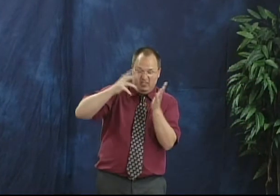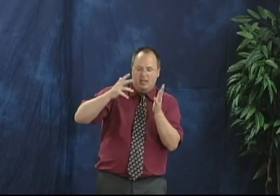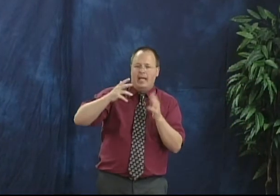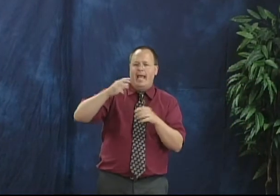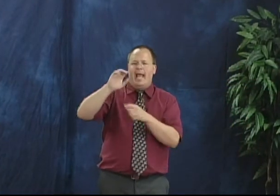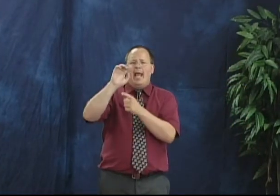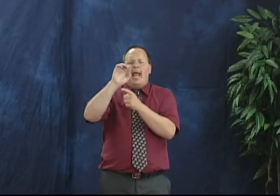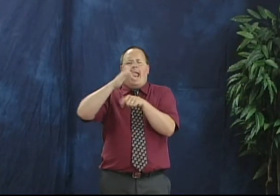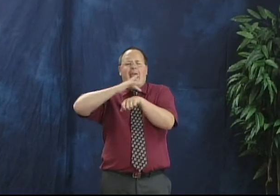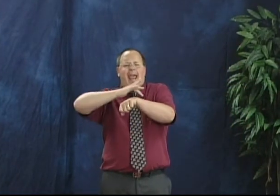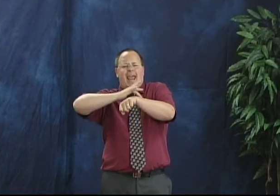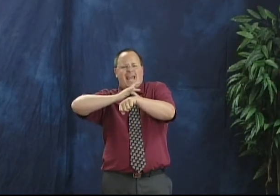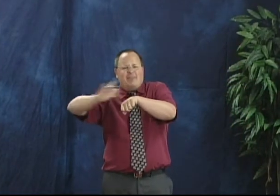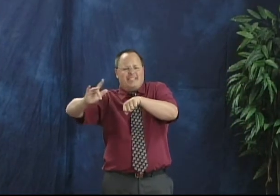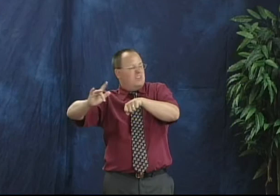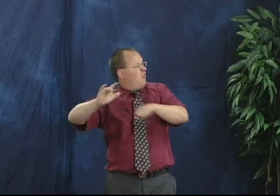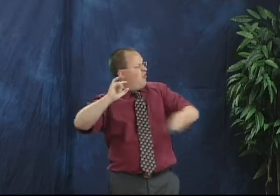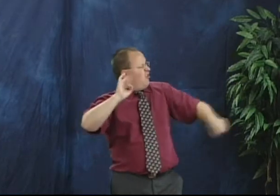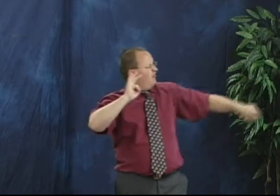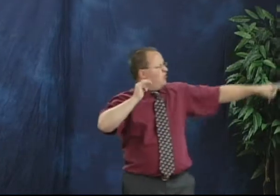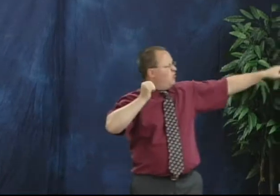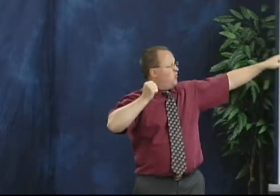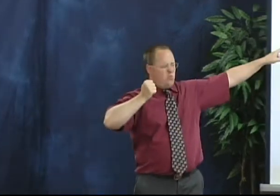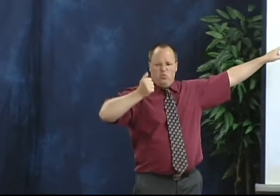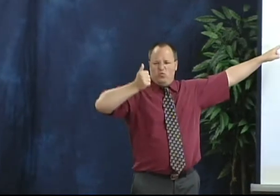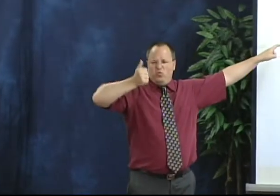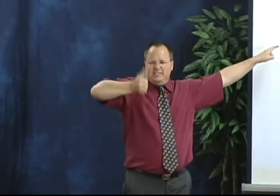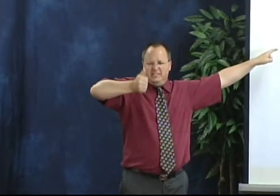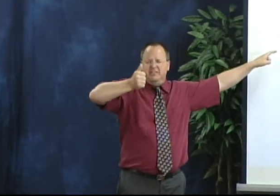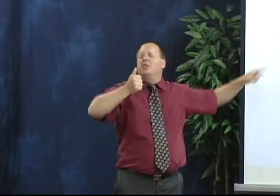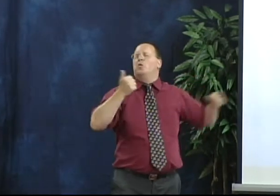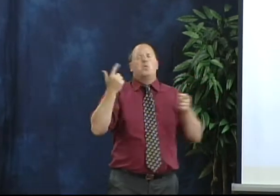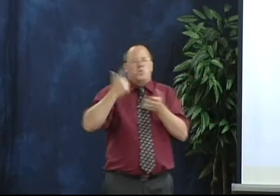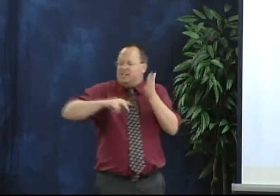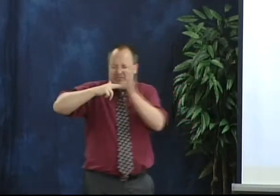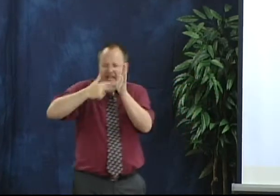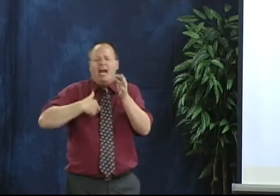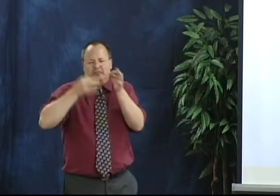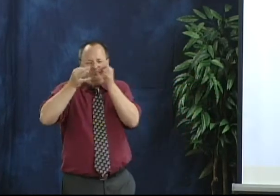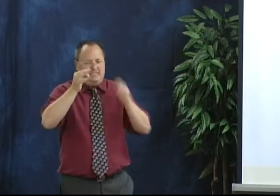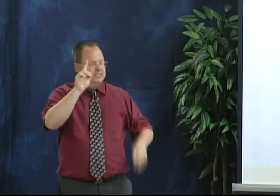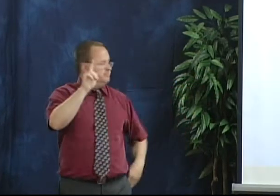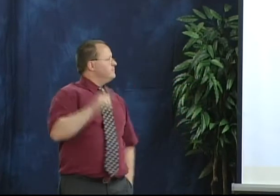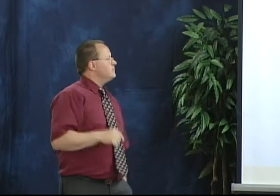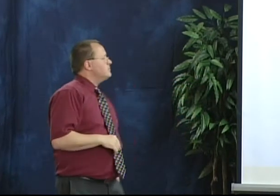Now let's look at what poor in spirit does mean. It is an emptying of oneself.